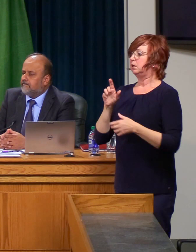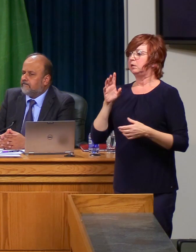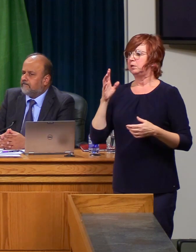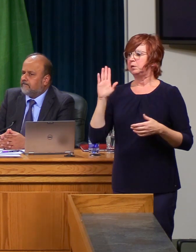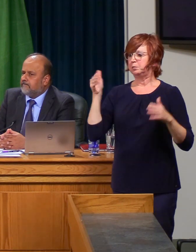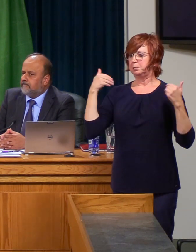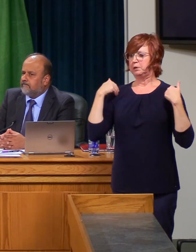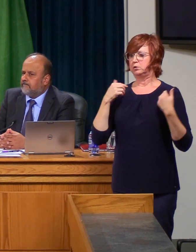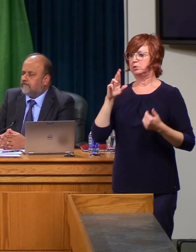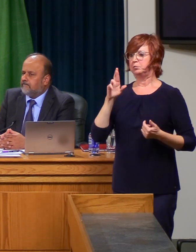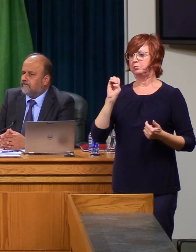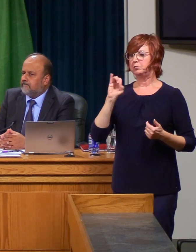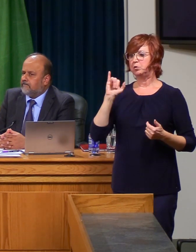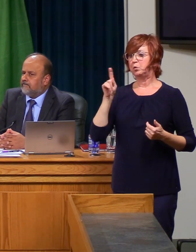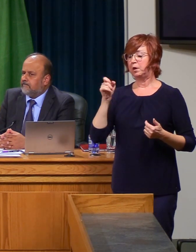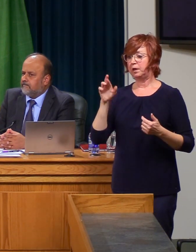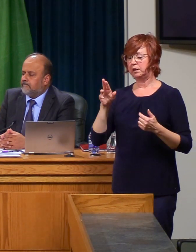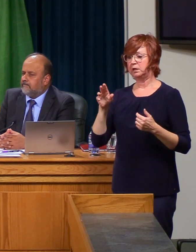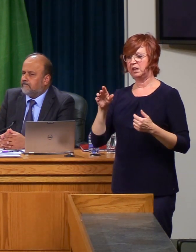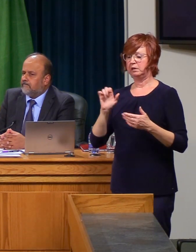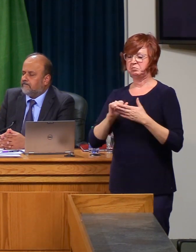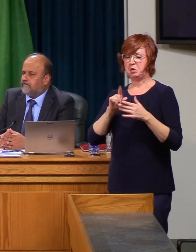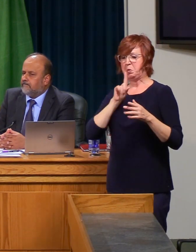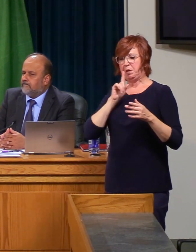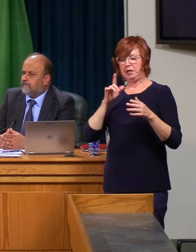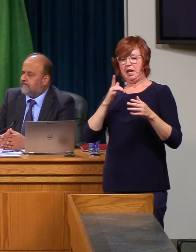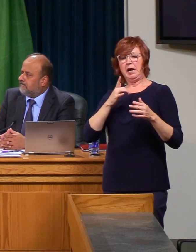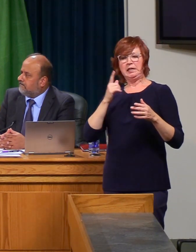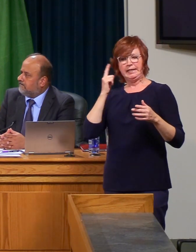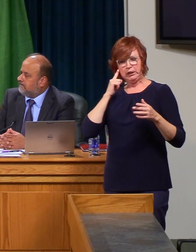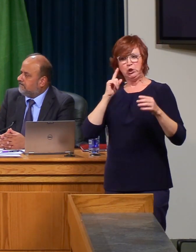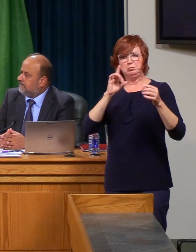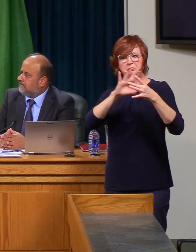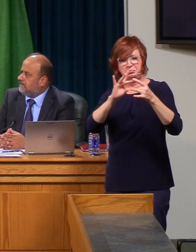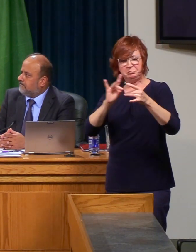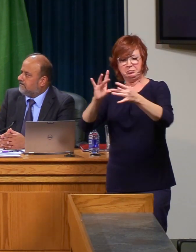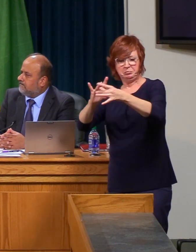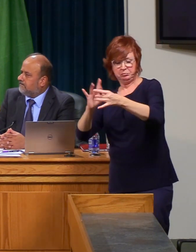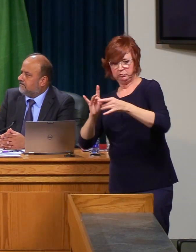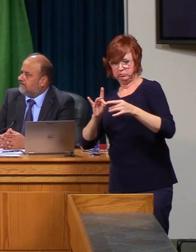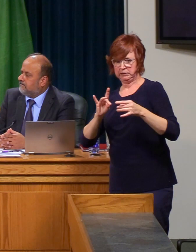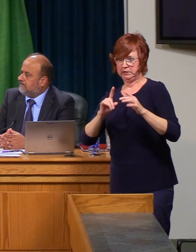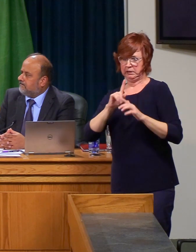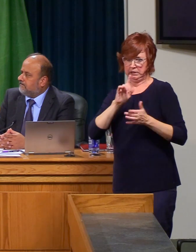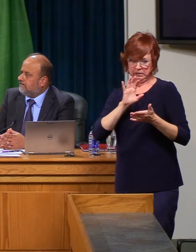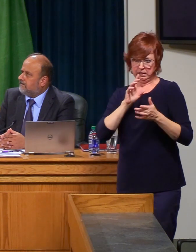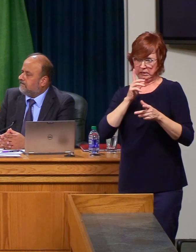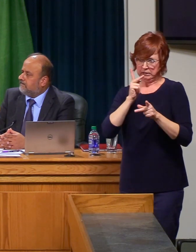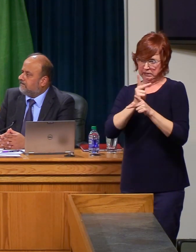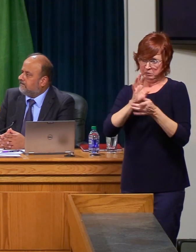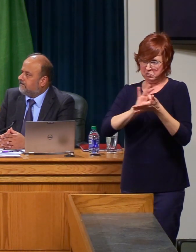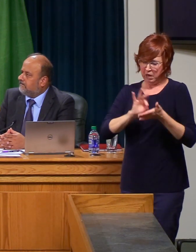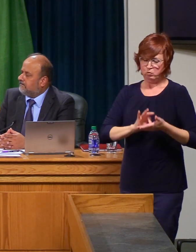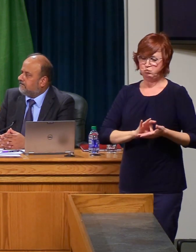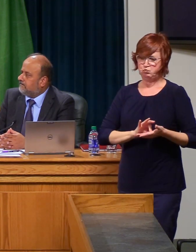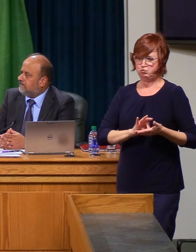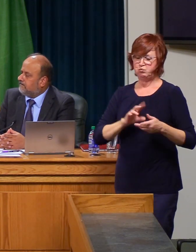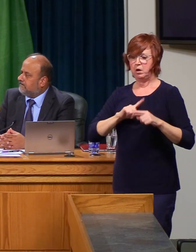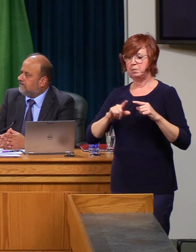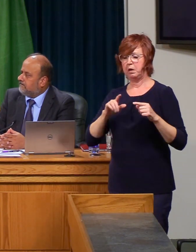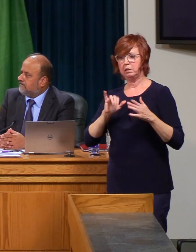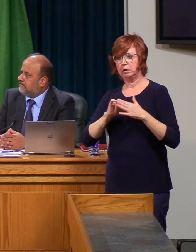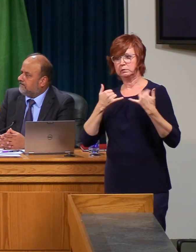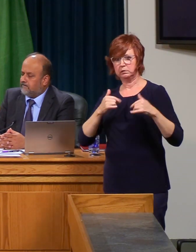somewhat anecdotal, but it's concerning. The fact that anybody wouldn't take this seriously. We need people